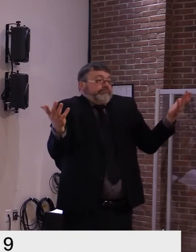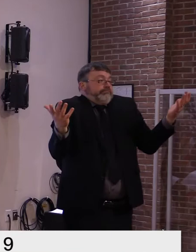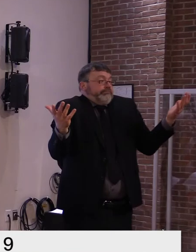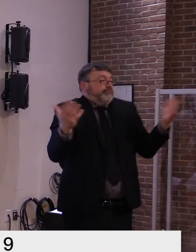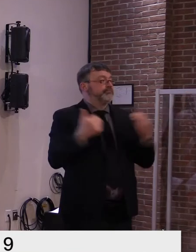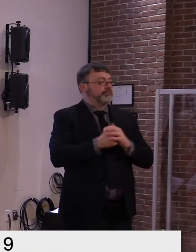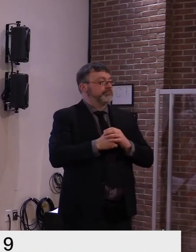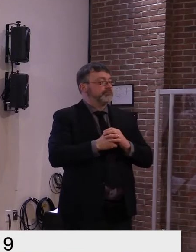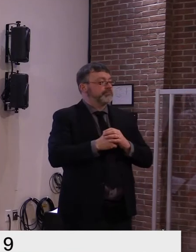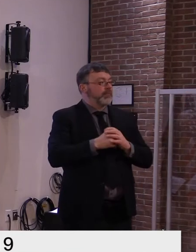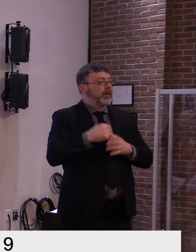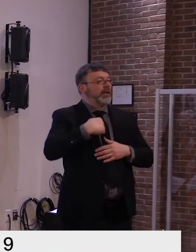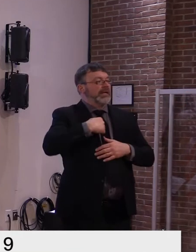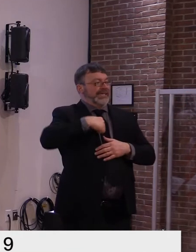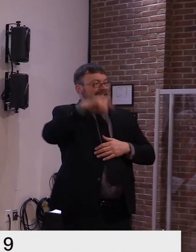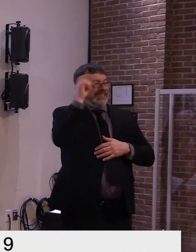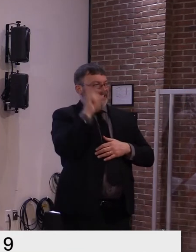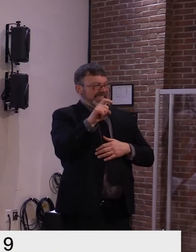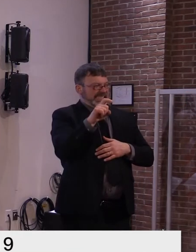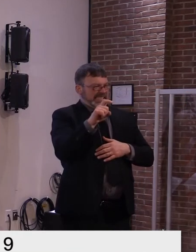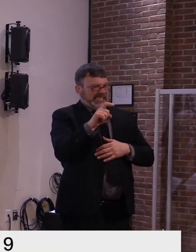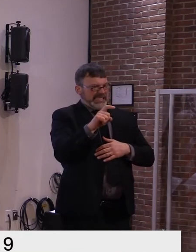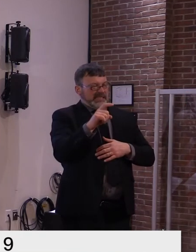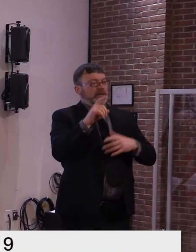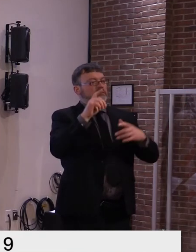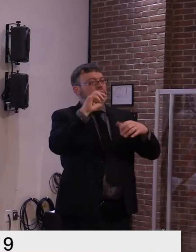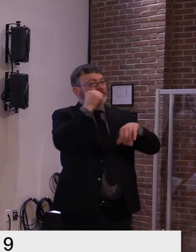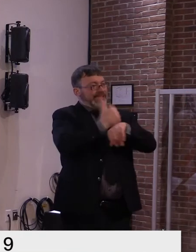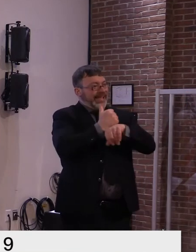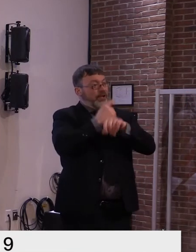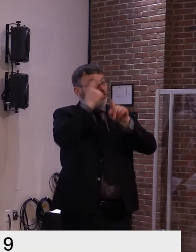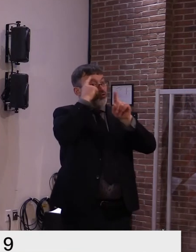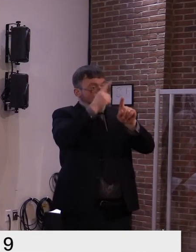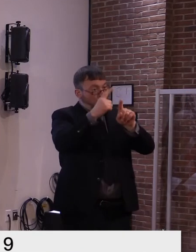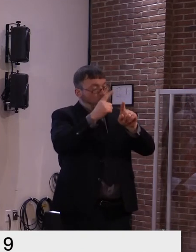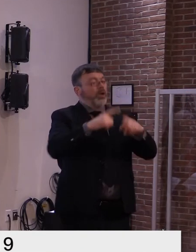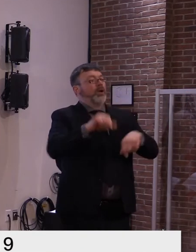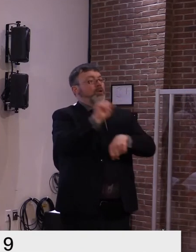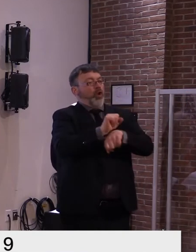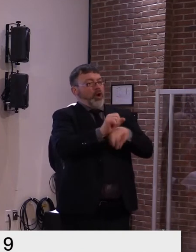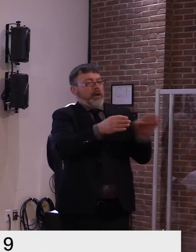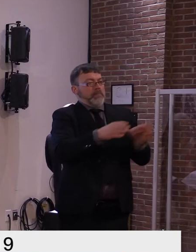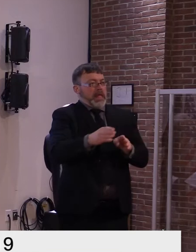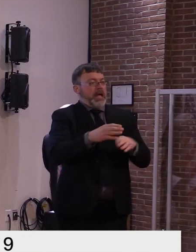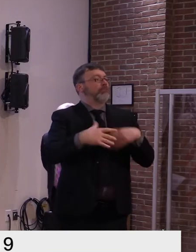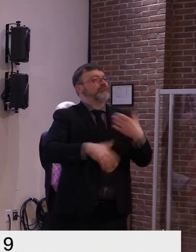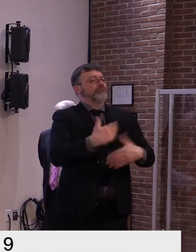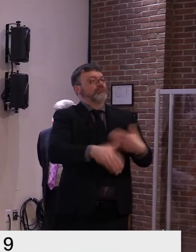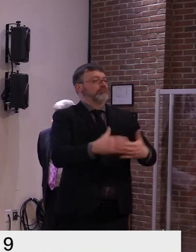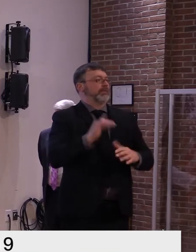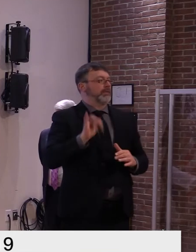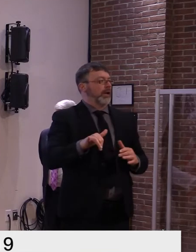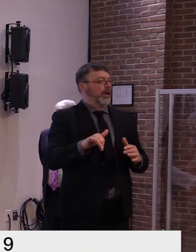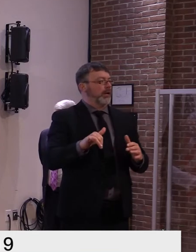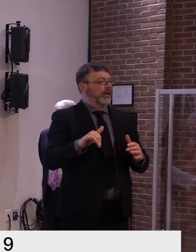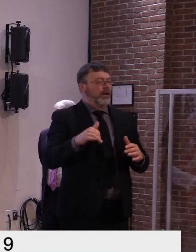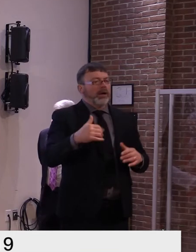system. So we can begin to do the planning and to allocate our resources accordingly.